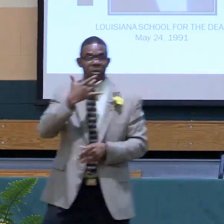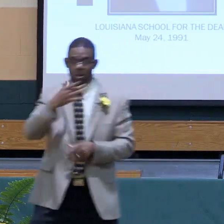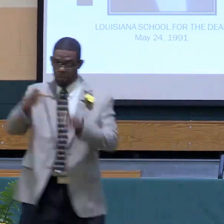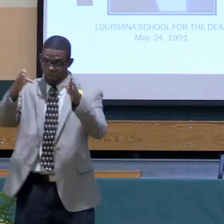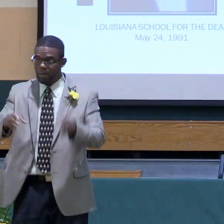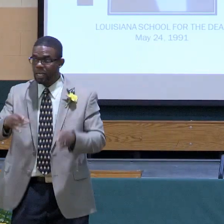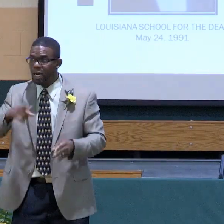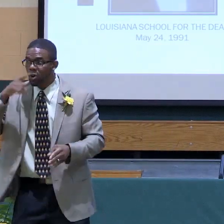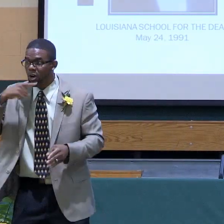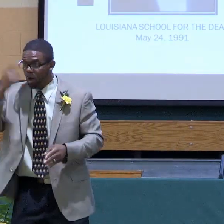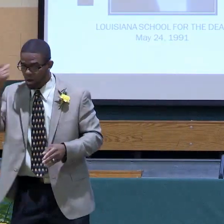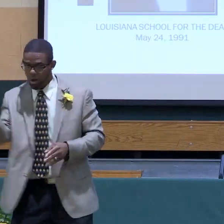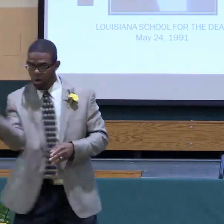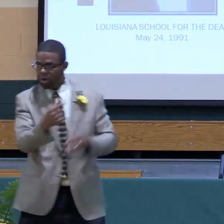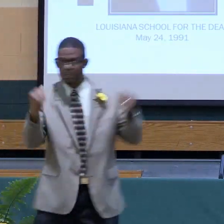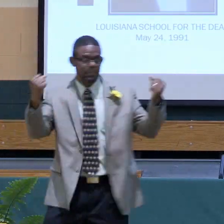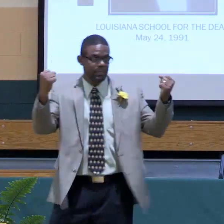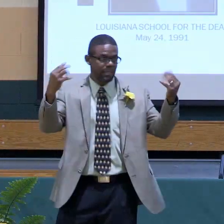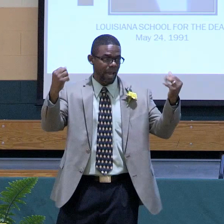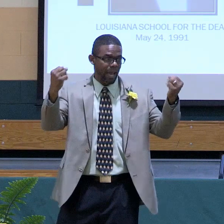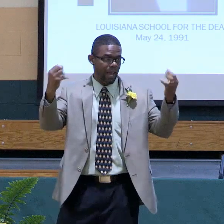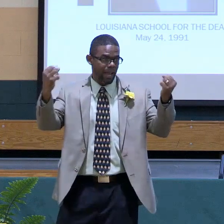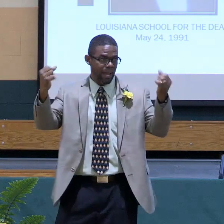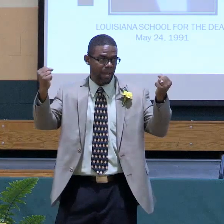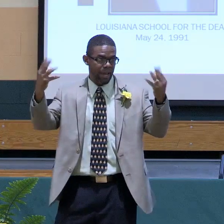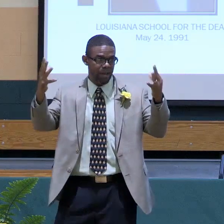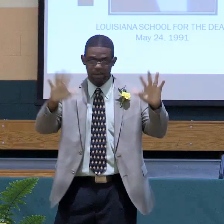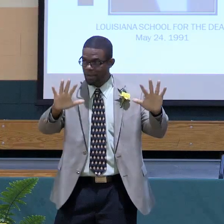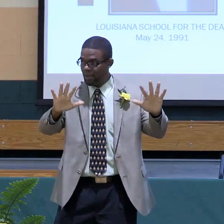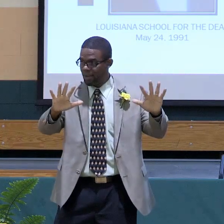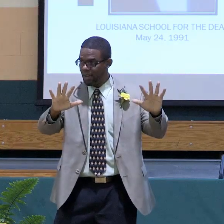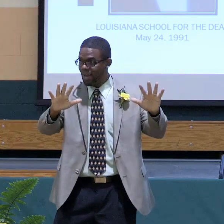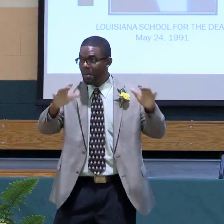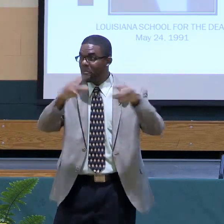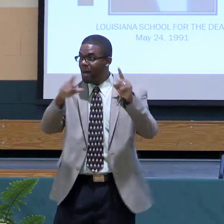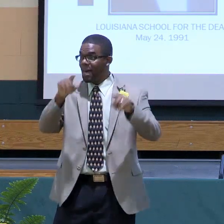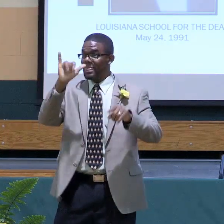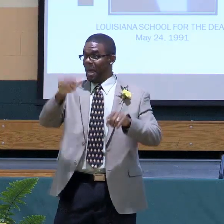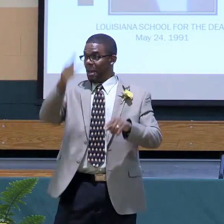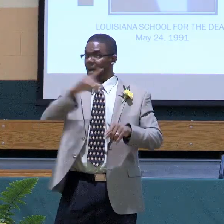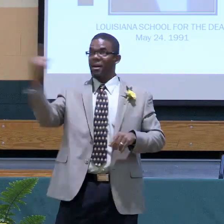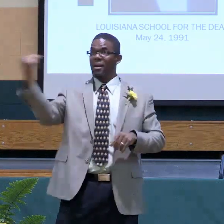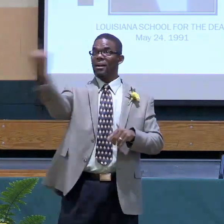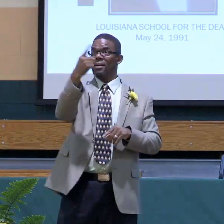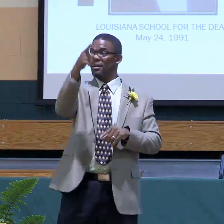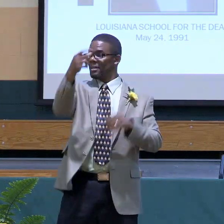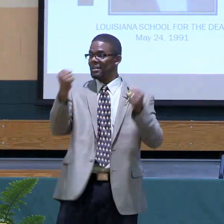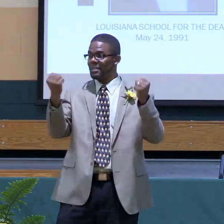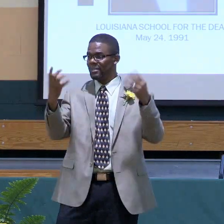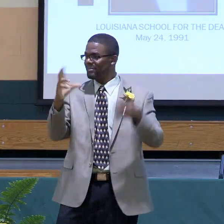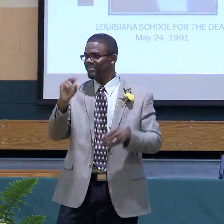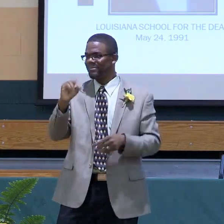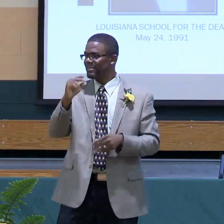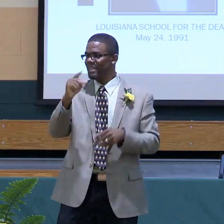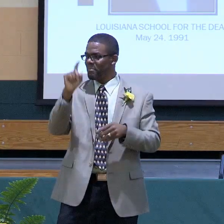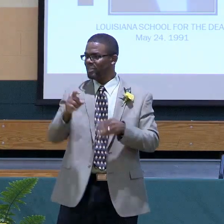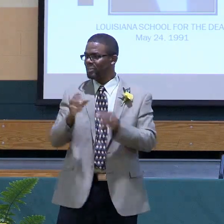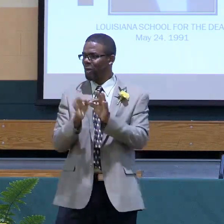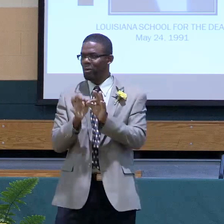I like deaf people. I like hard of hearing people. I like hearing people, especially if they could sign, okay? But this gentleman came up on stage, and he